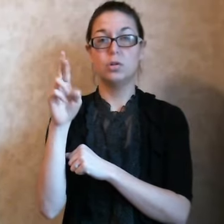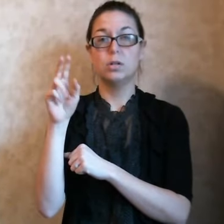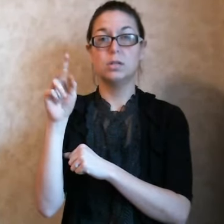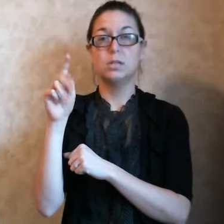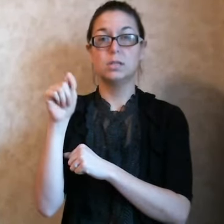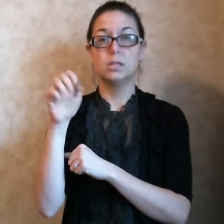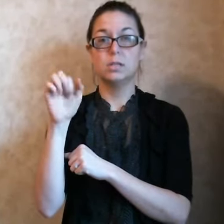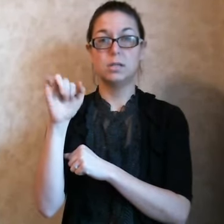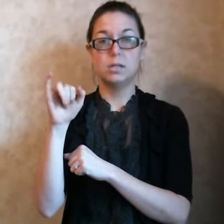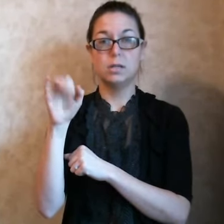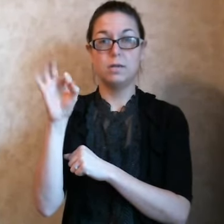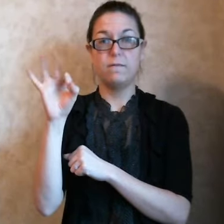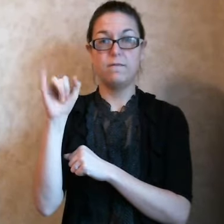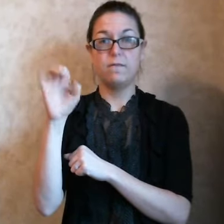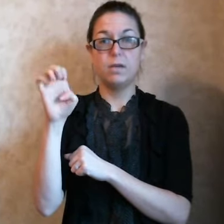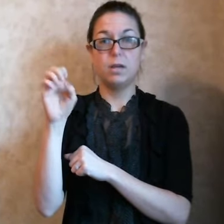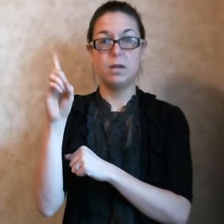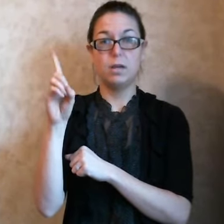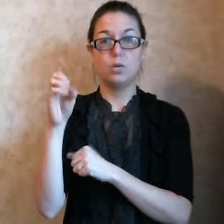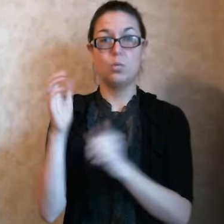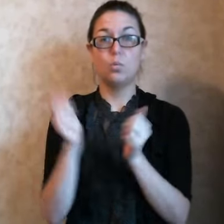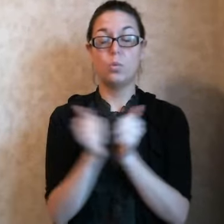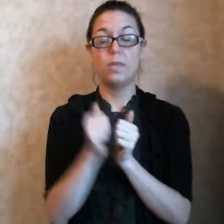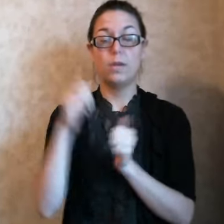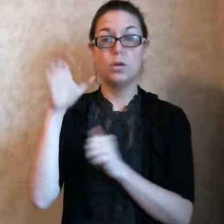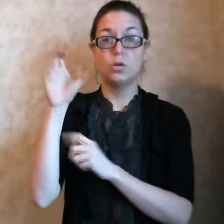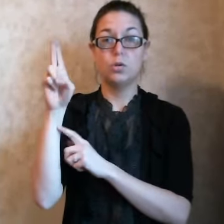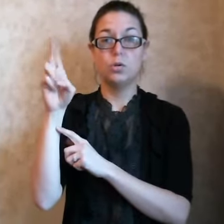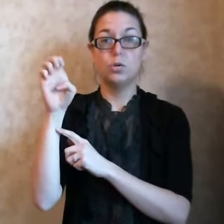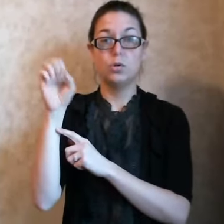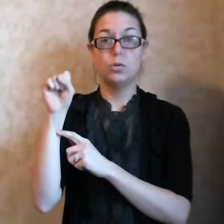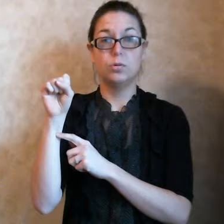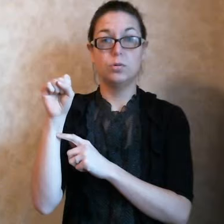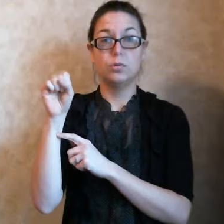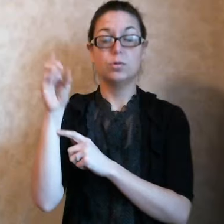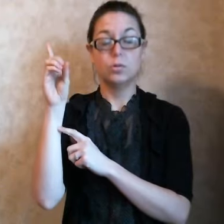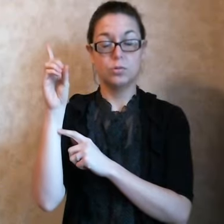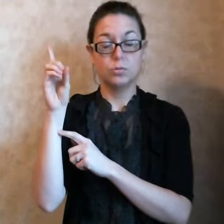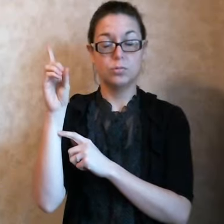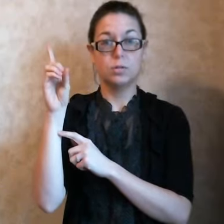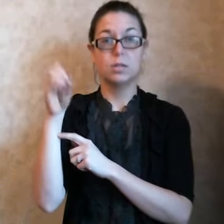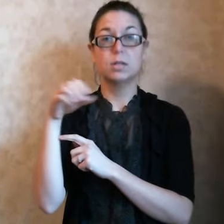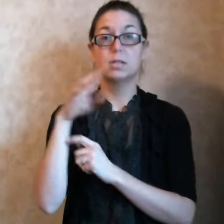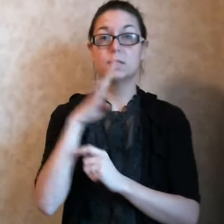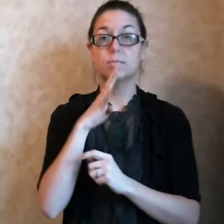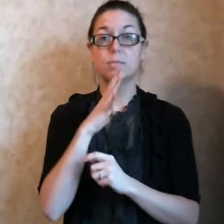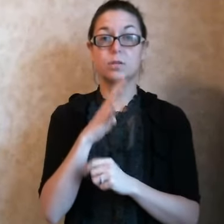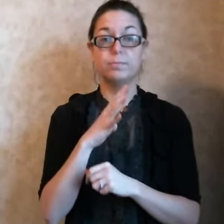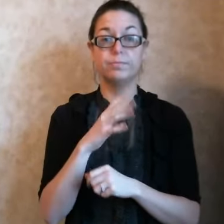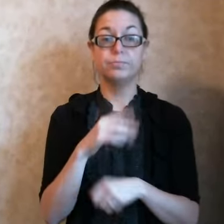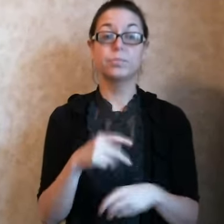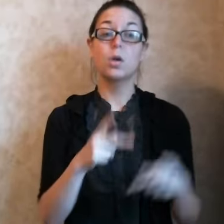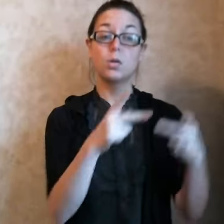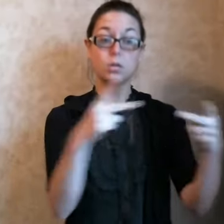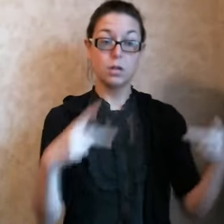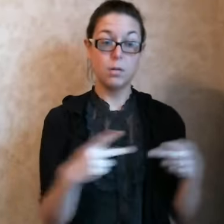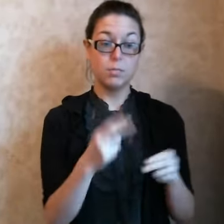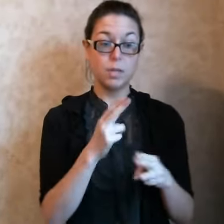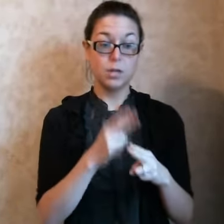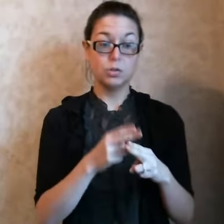this place called the Tech Unit, and then there's also a cute speech